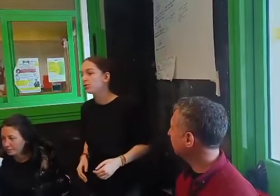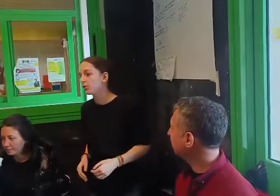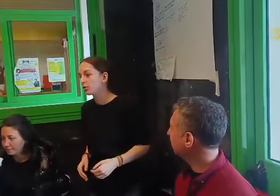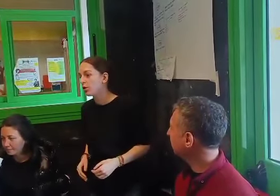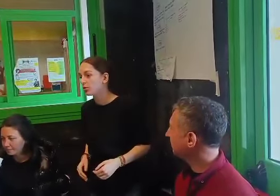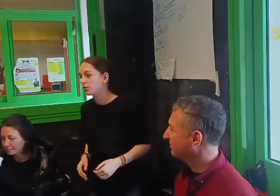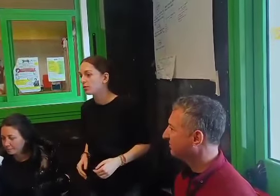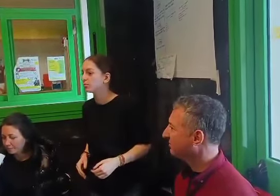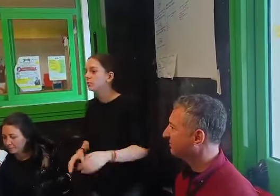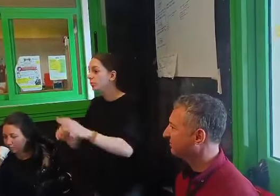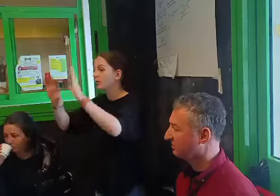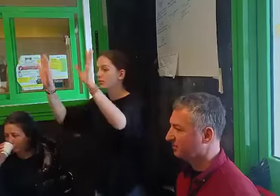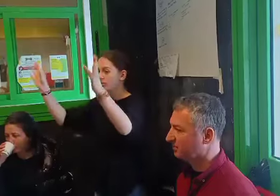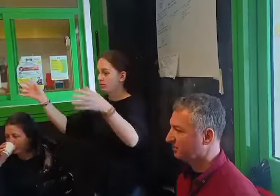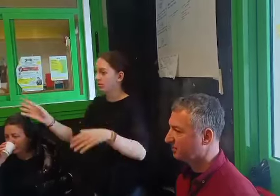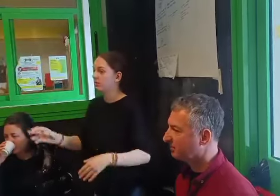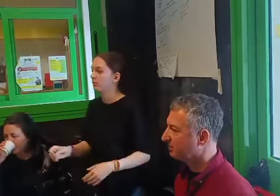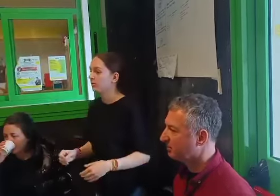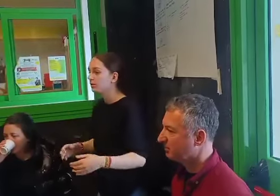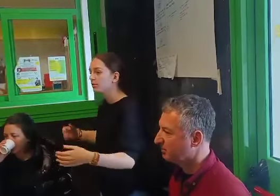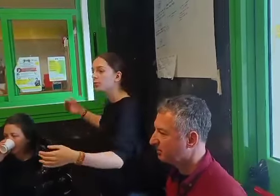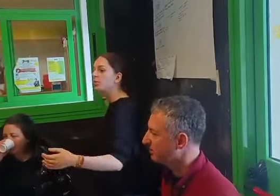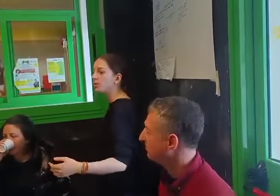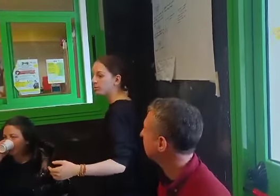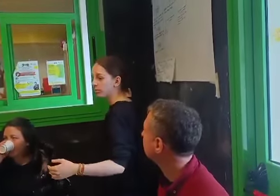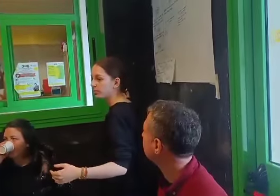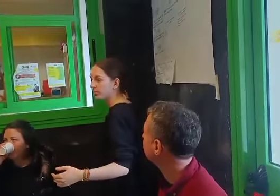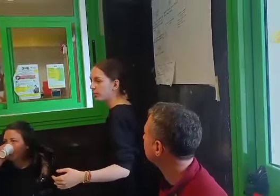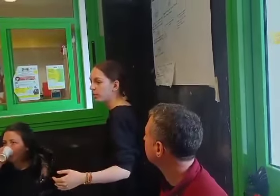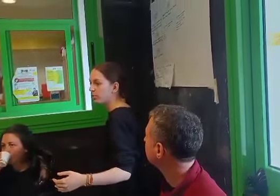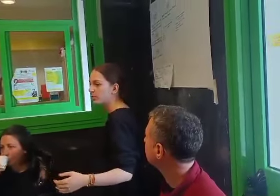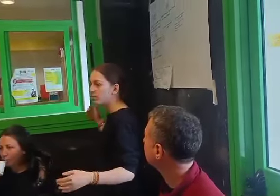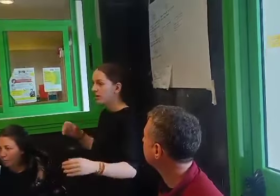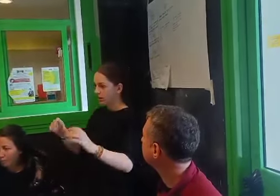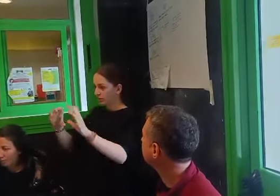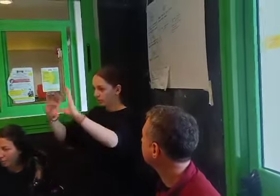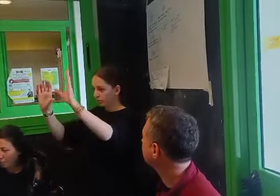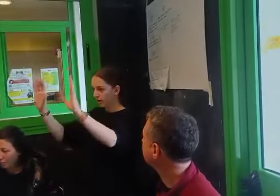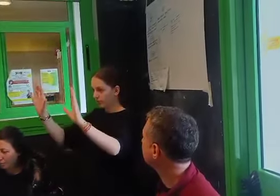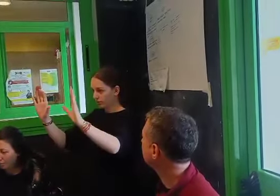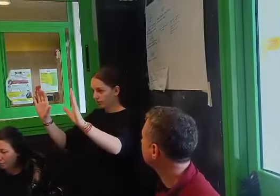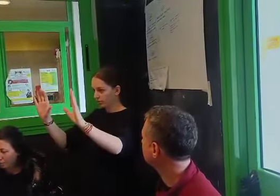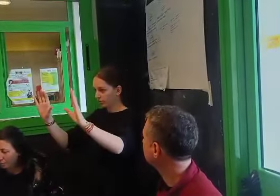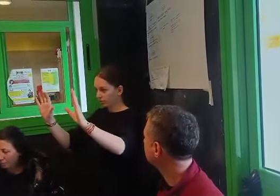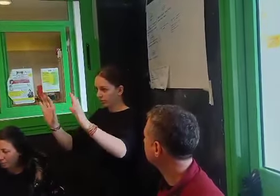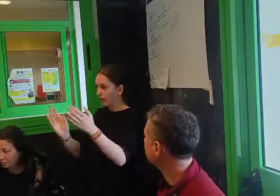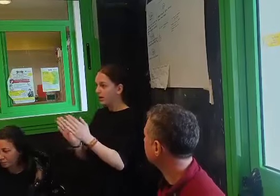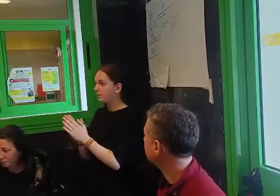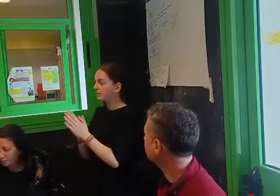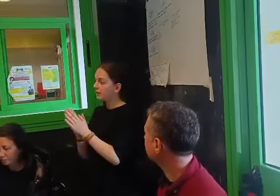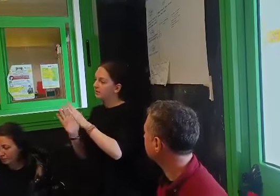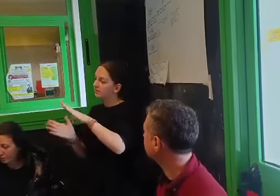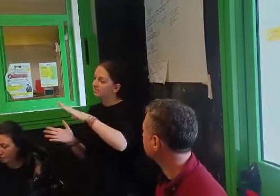front of the Colosseum. You want to see the Colosseum. Yes, you go even backwards and you have a nice shot of it. And